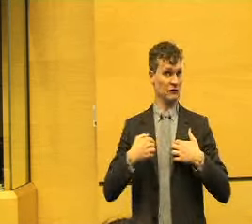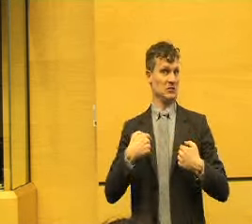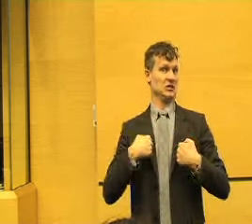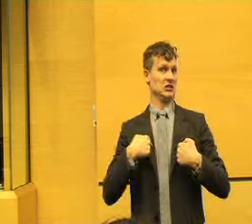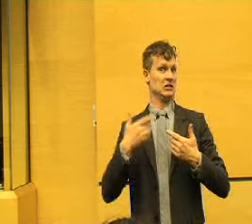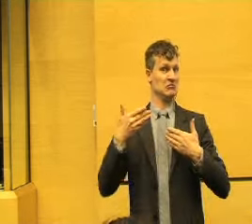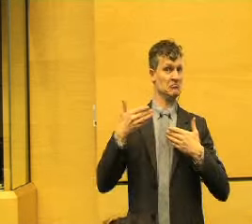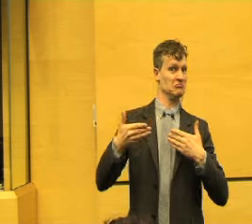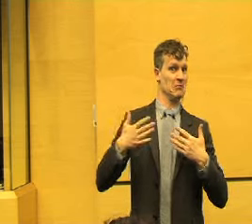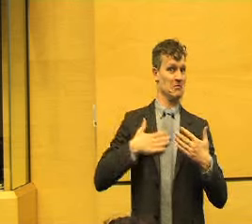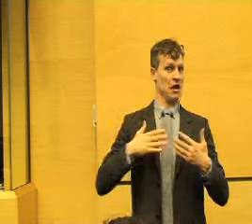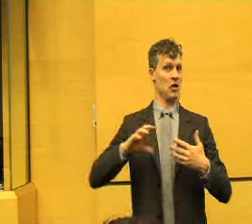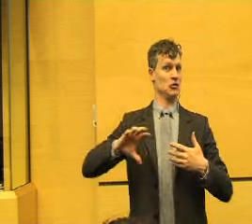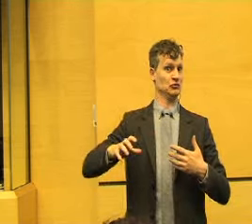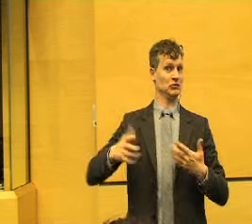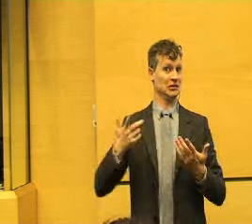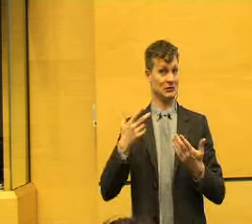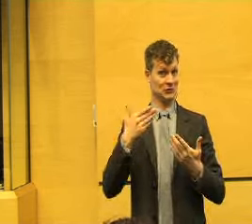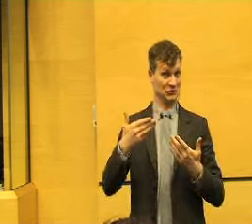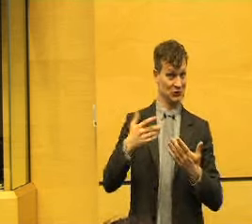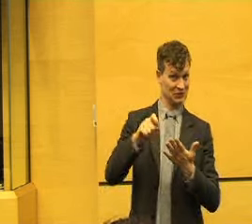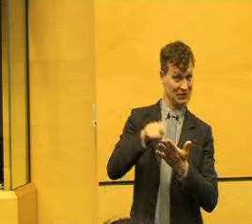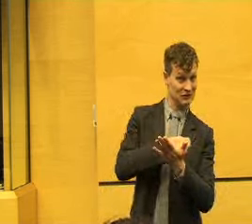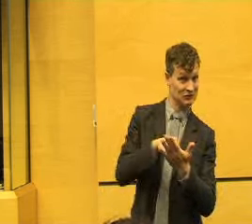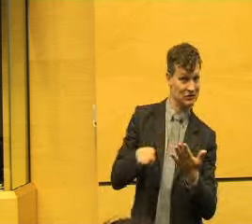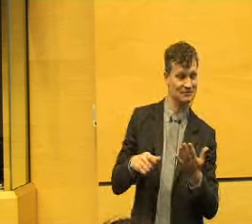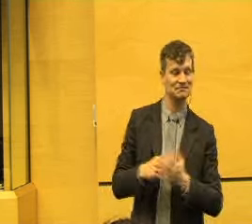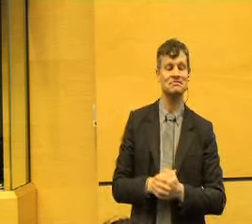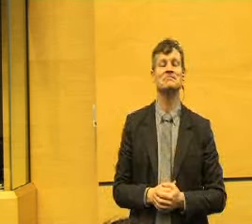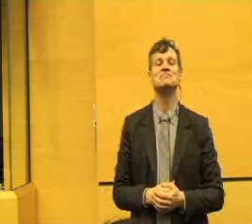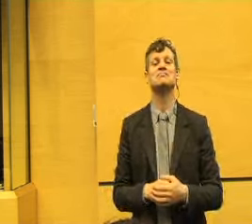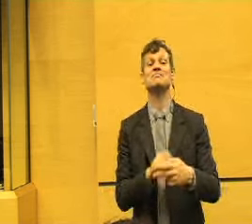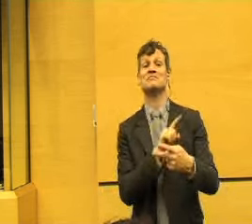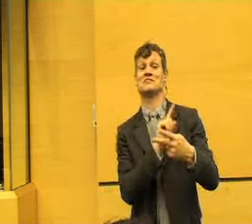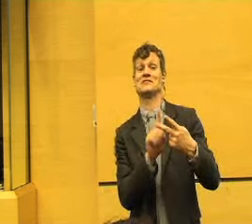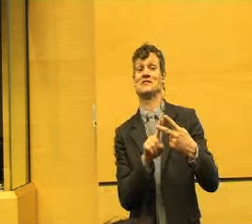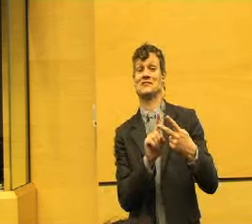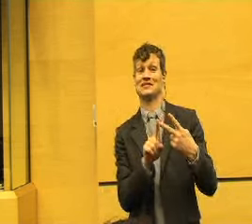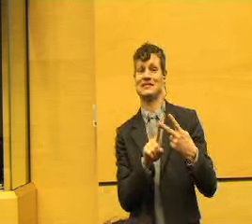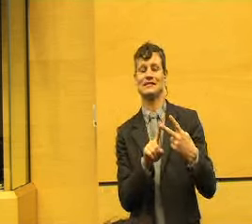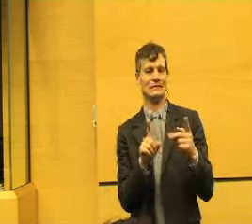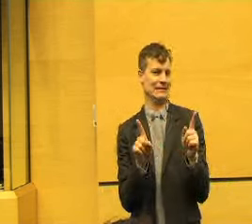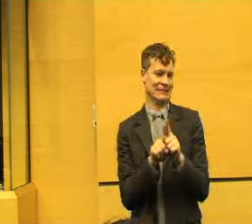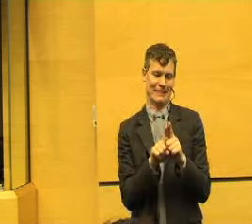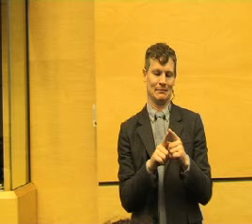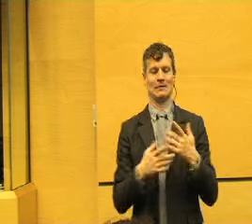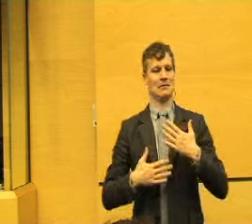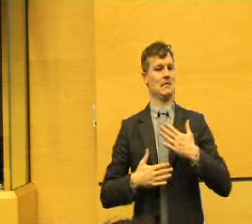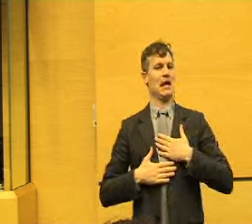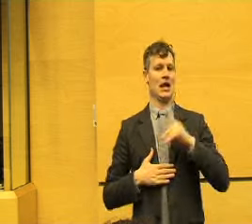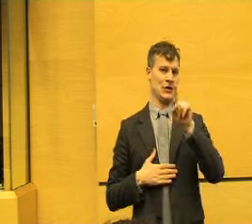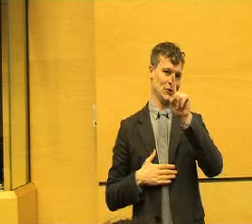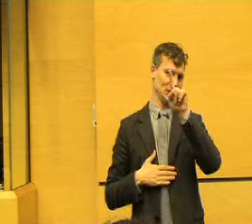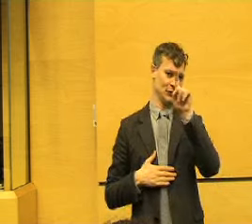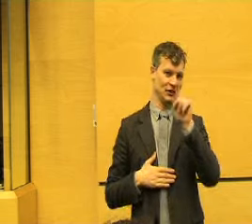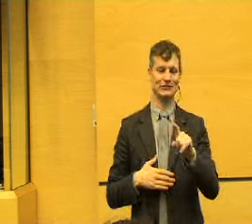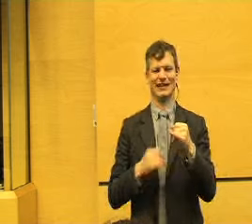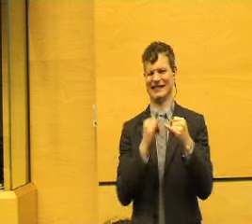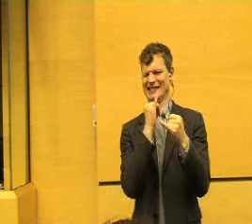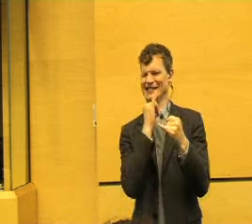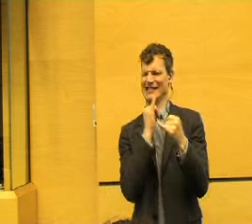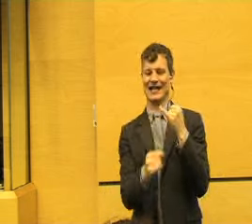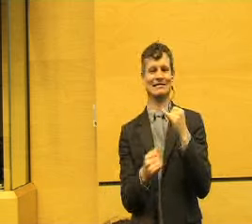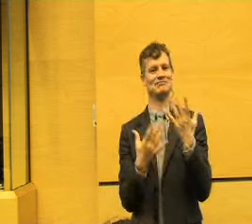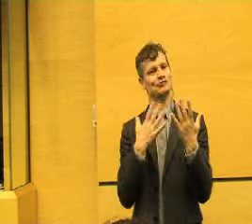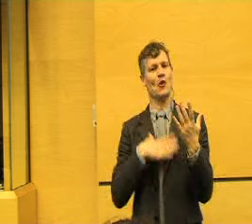And my second question, which I also always ask to end up my deliberation with each delegation on a